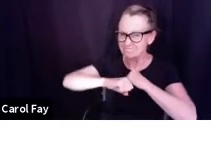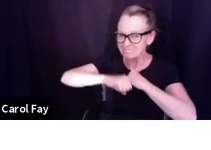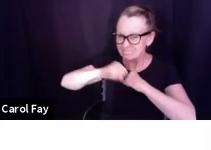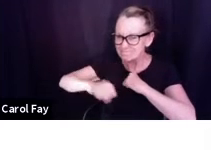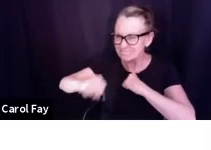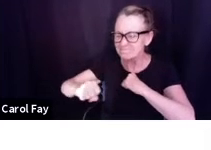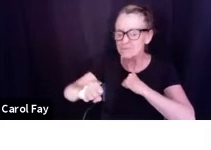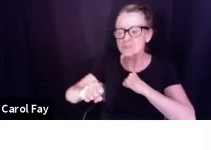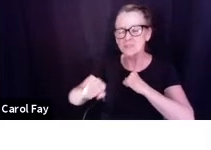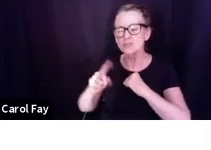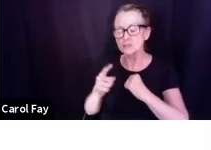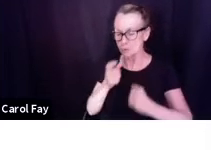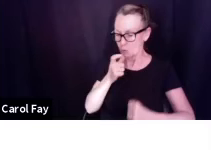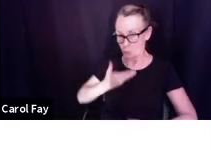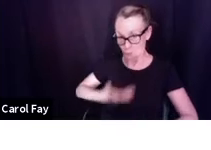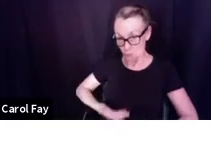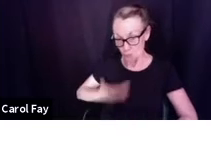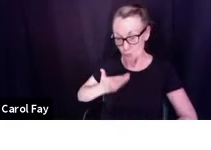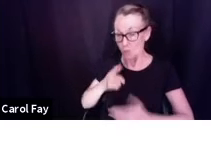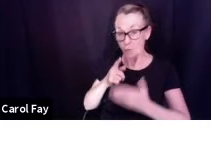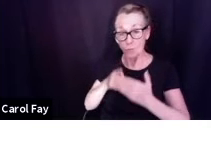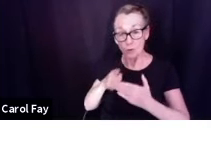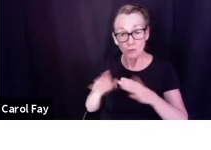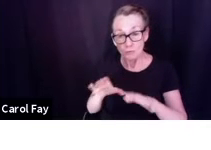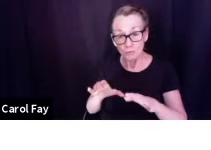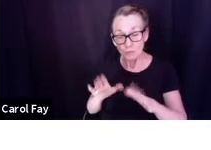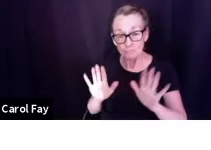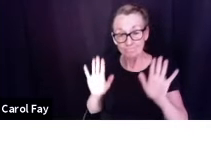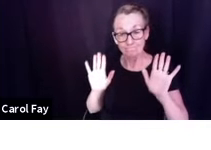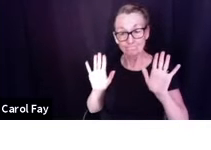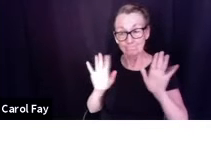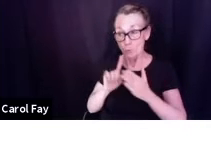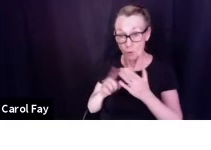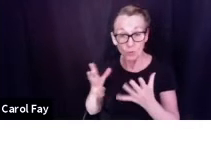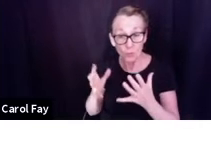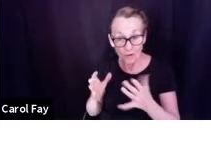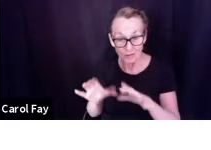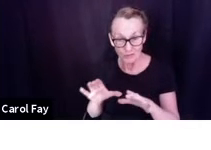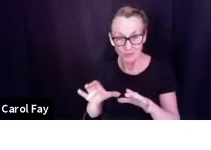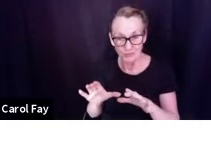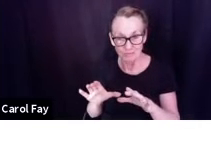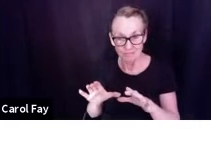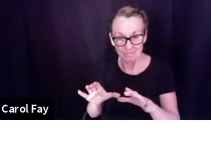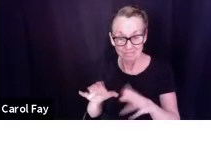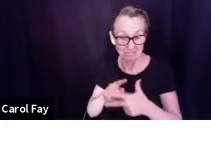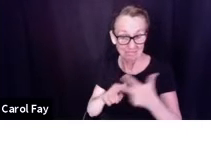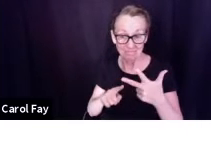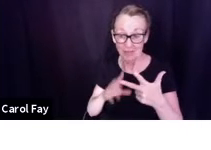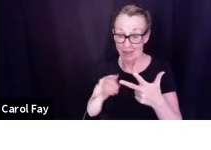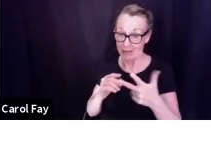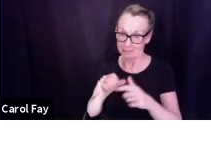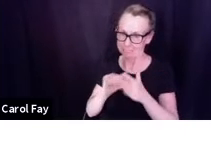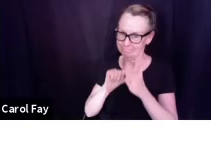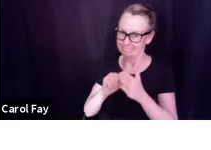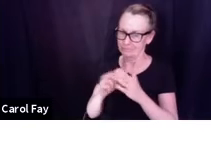and just talk about who you are, what you do, and what you want to do. And your strengths.